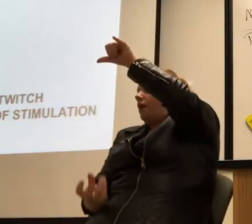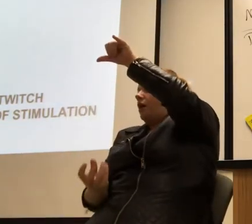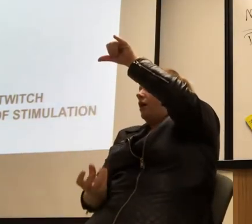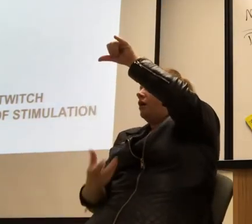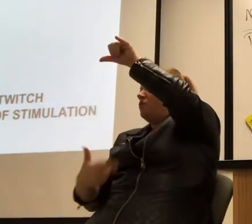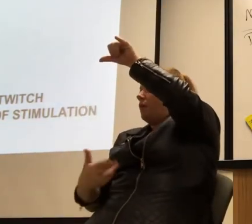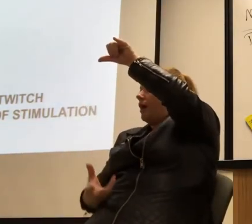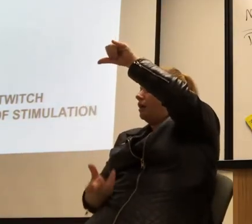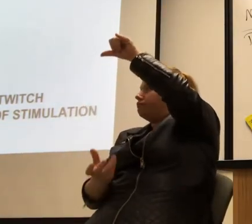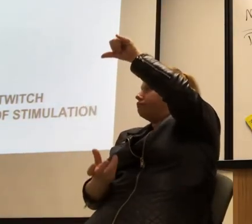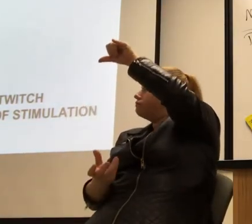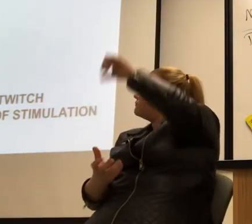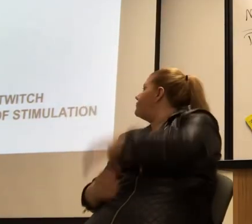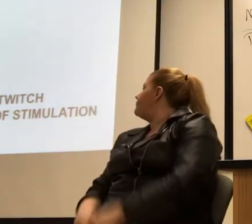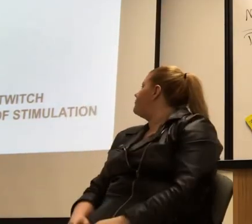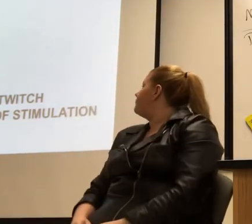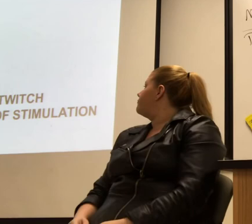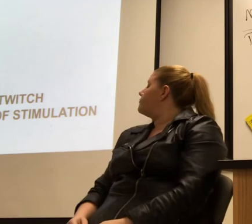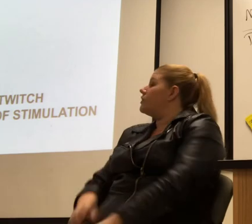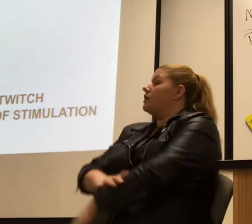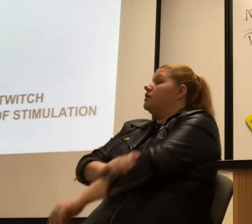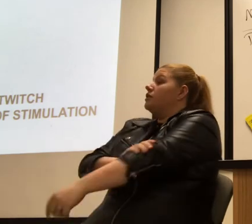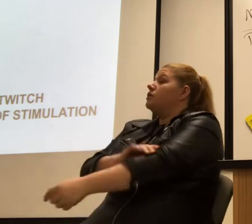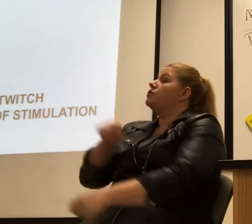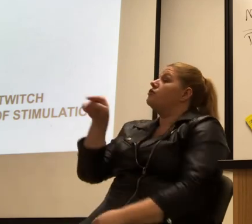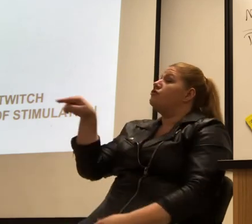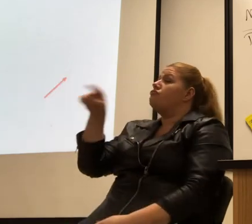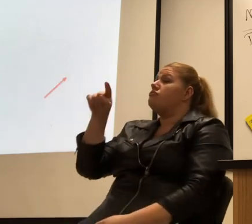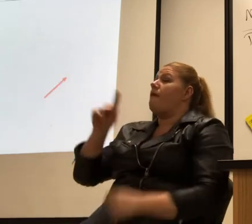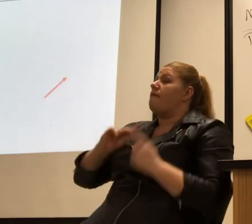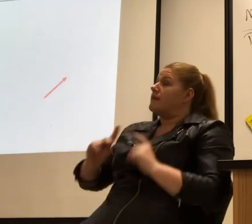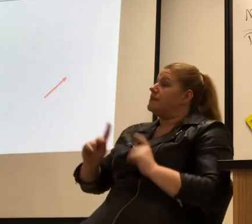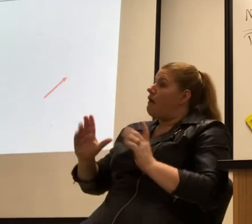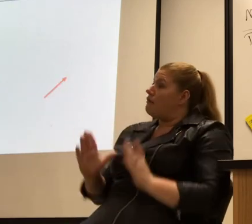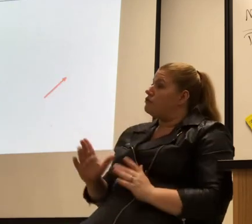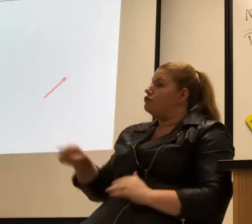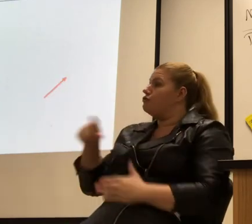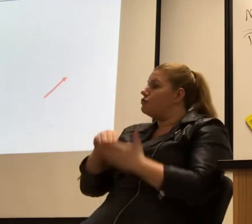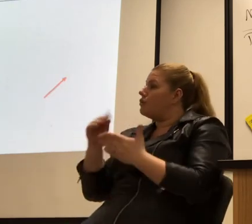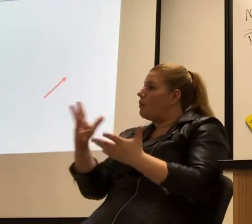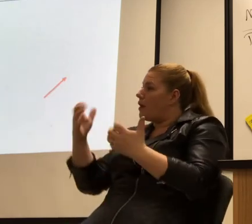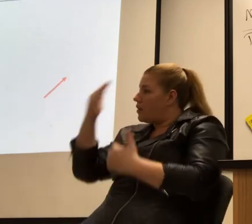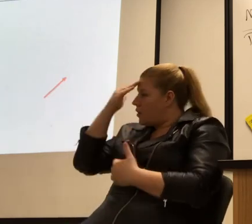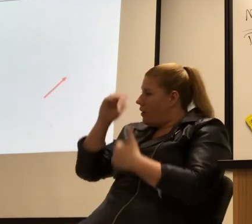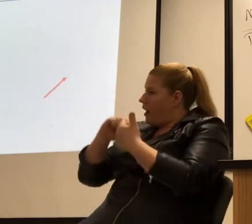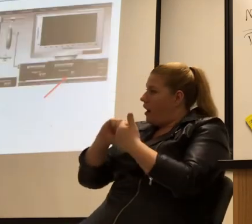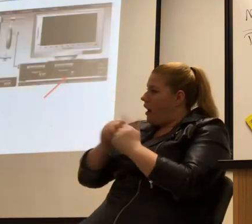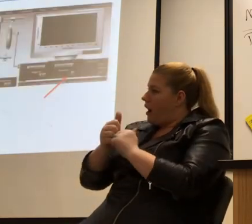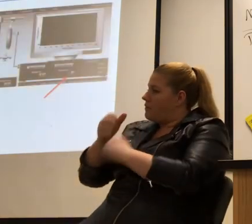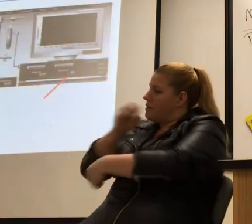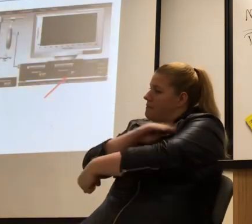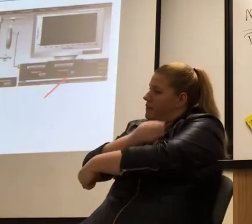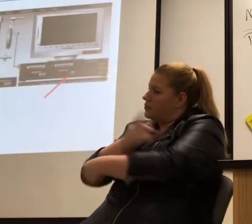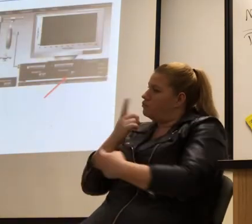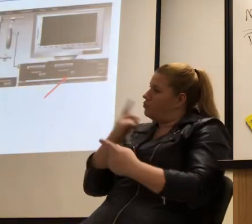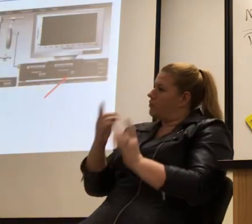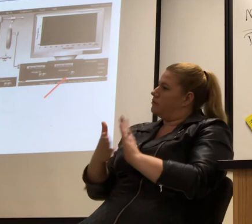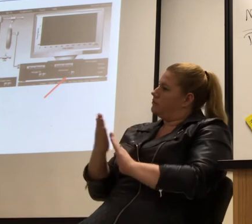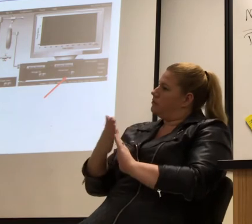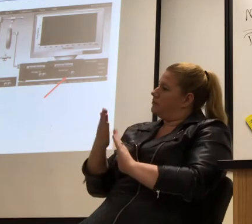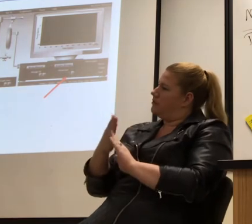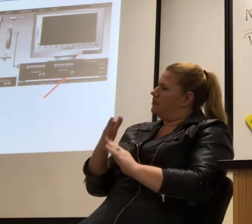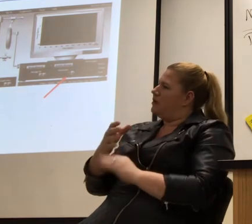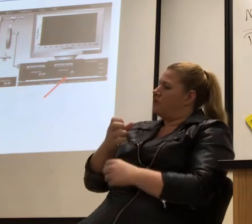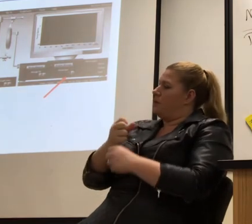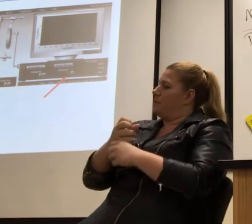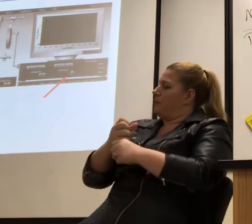All right, so your physiologist or your student, you want to know how muscle works. A twitch is one response to one